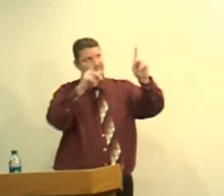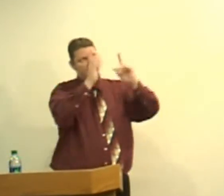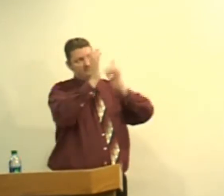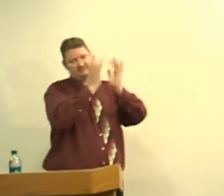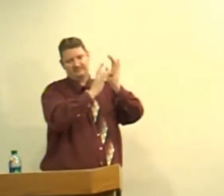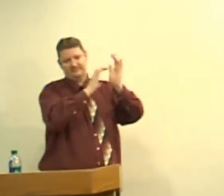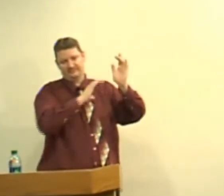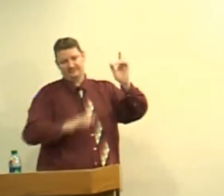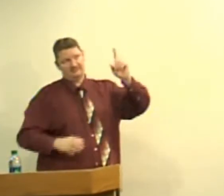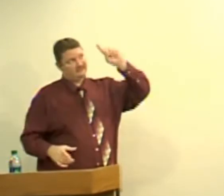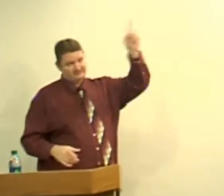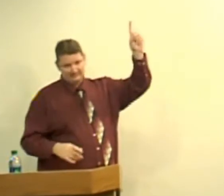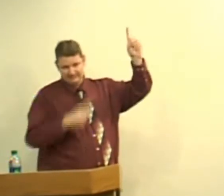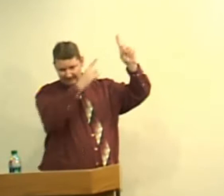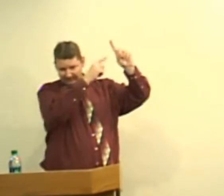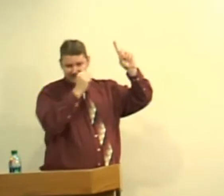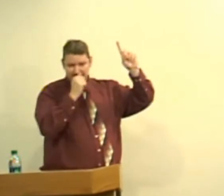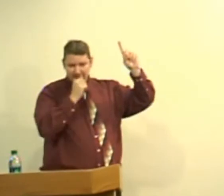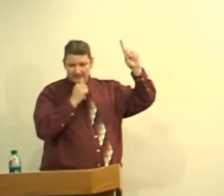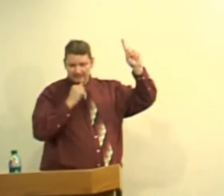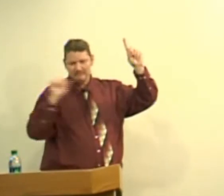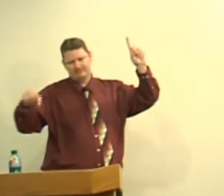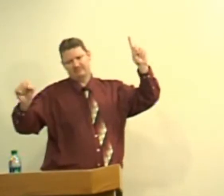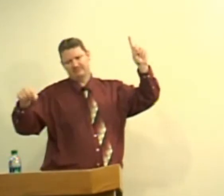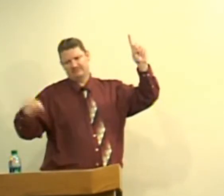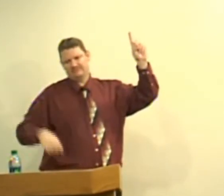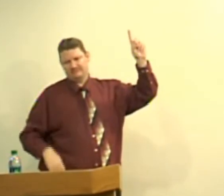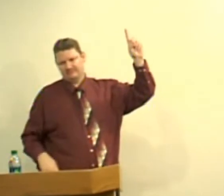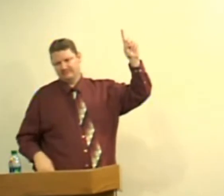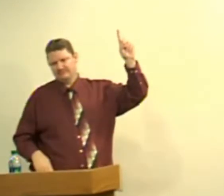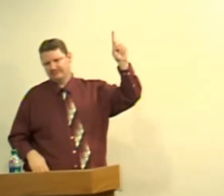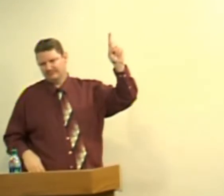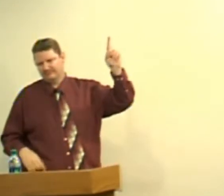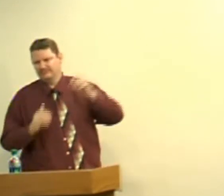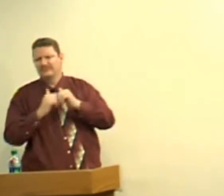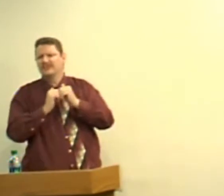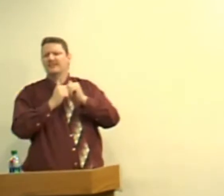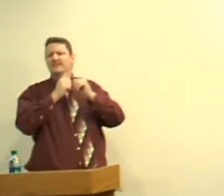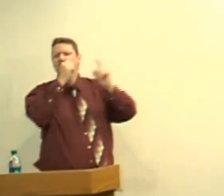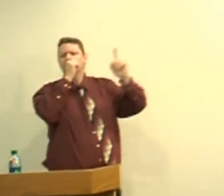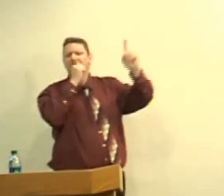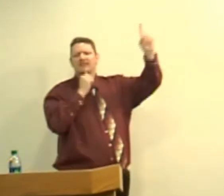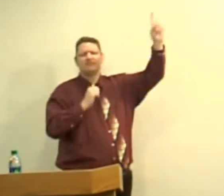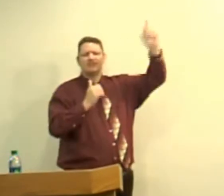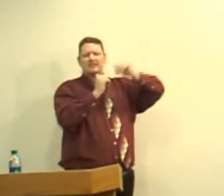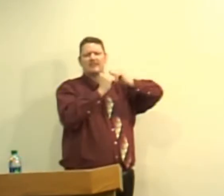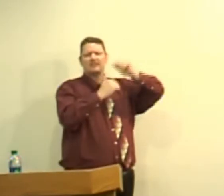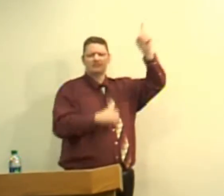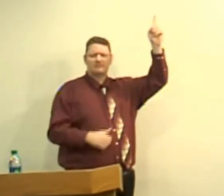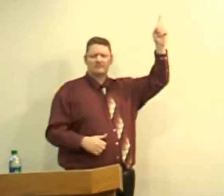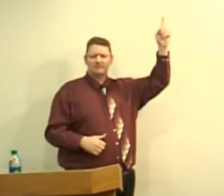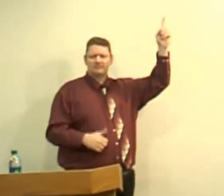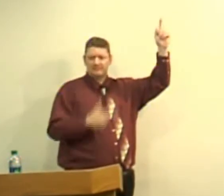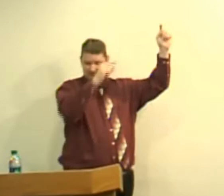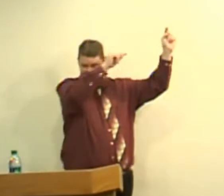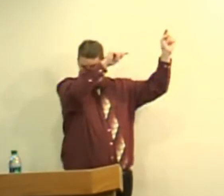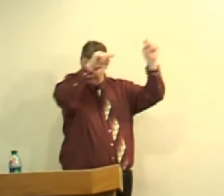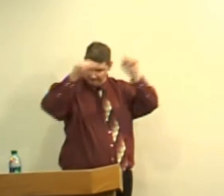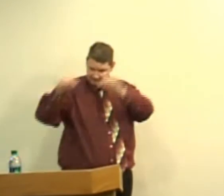So nowadays, we look, and it's the same. We are to look to Christ. He suffered. He suffered. God suffered. Christ suffered. God suffered.